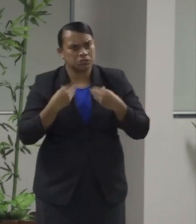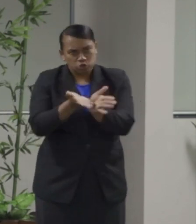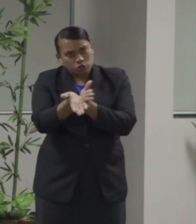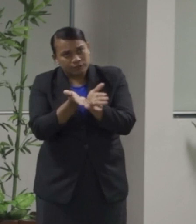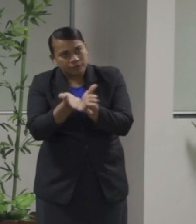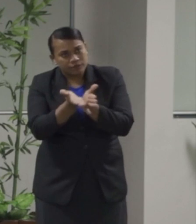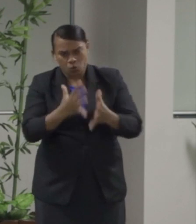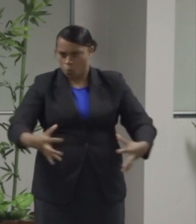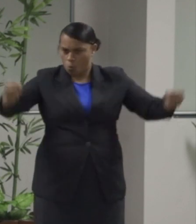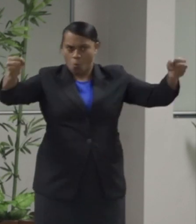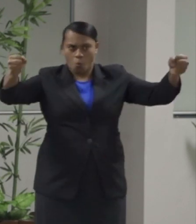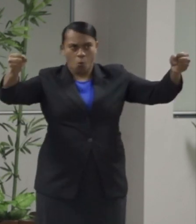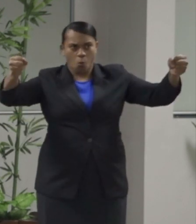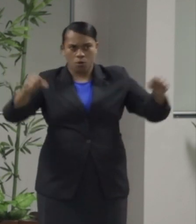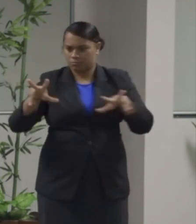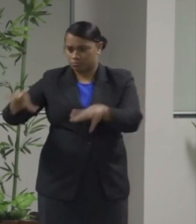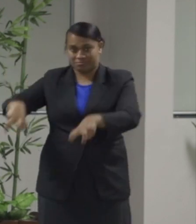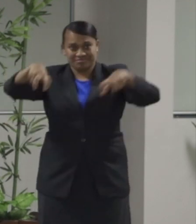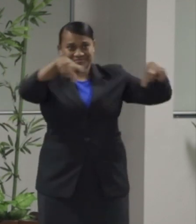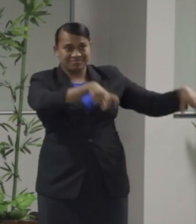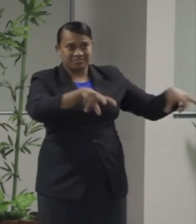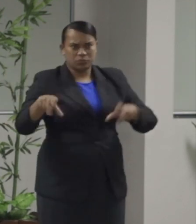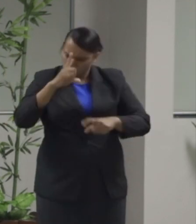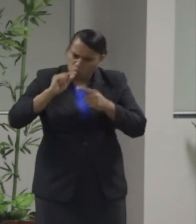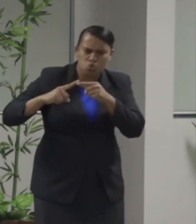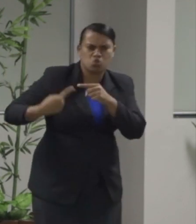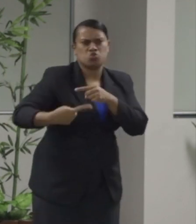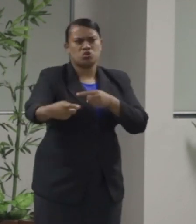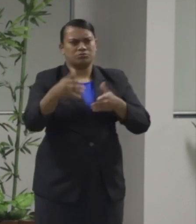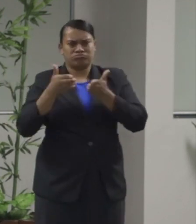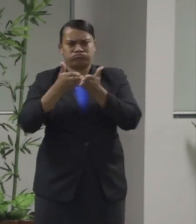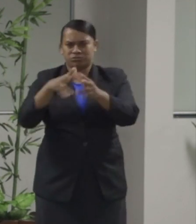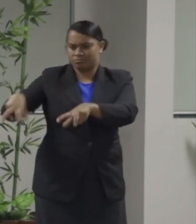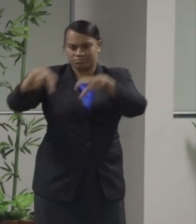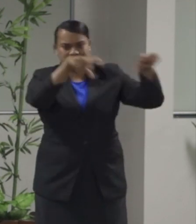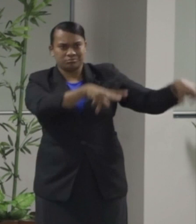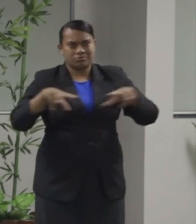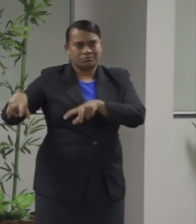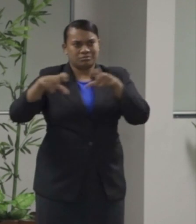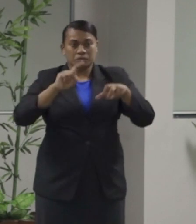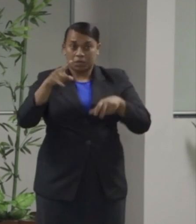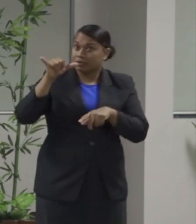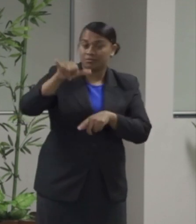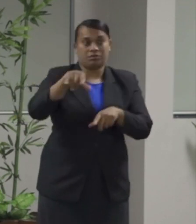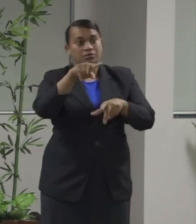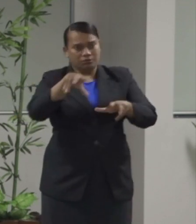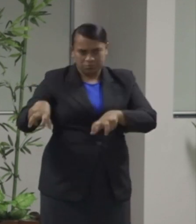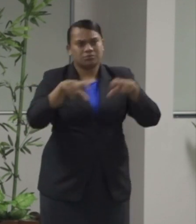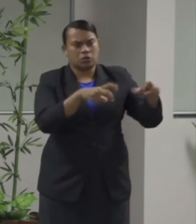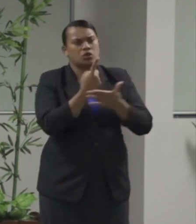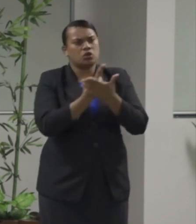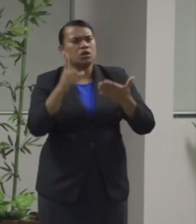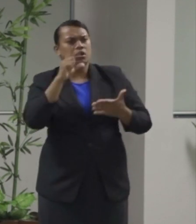the flow of goods. But the main message for the vast majority of Fijians is this: between